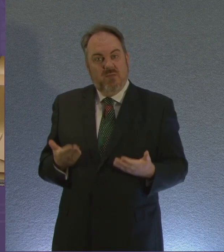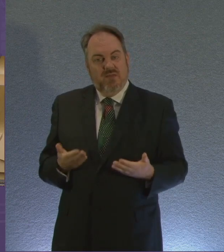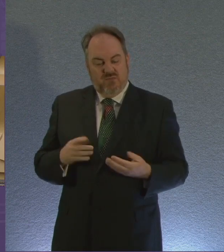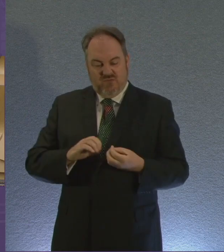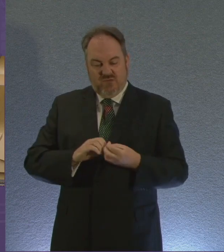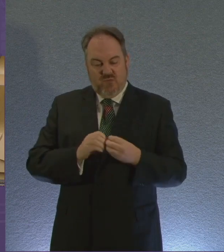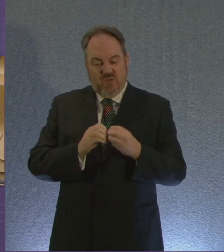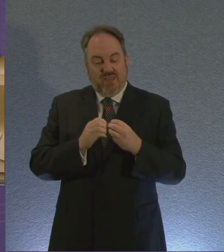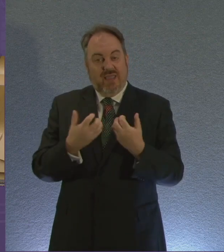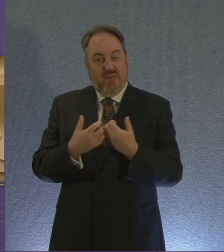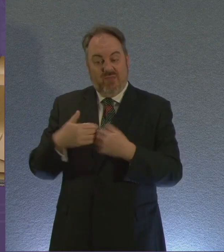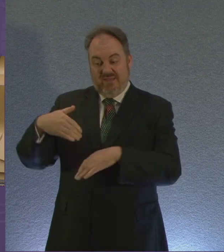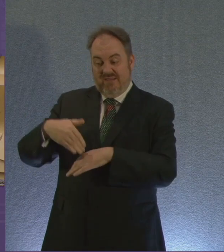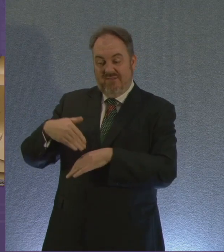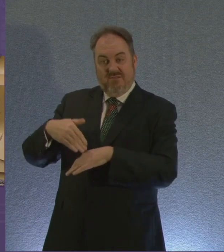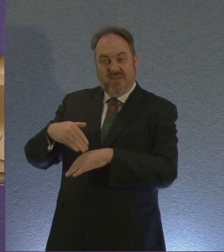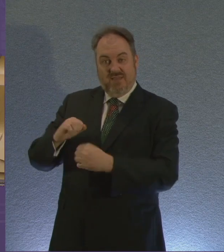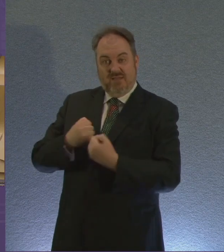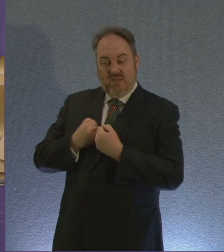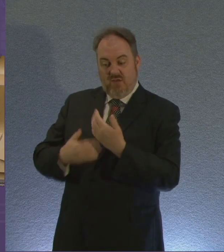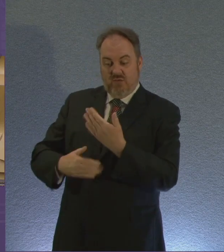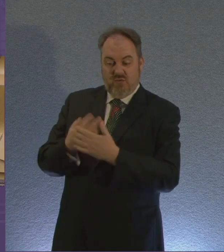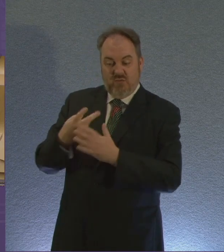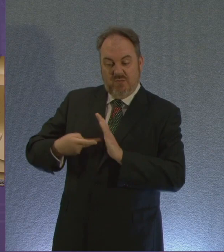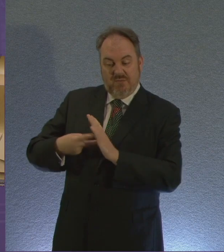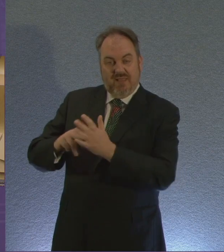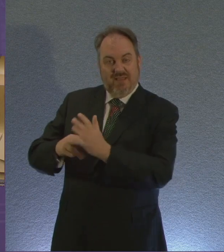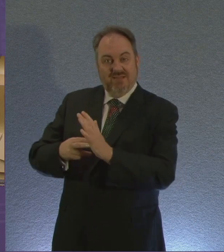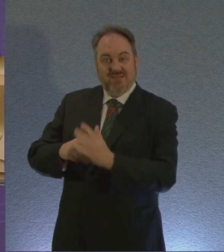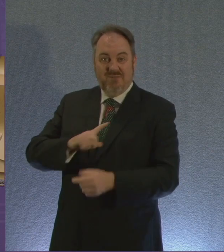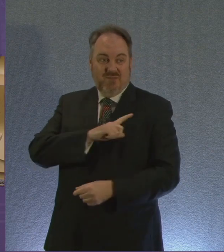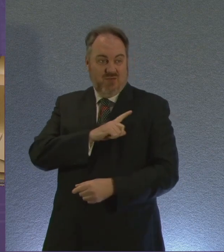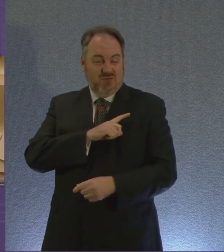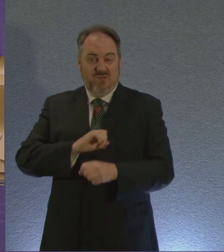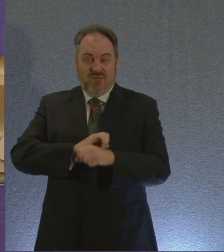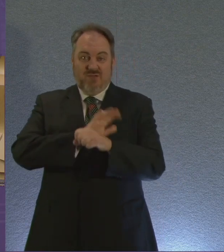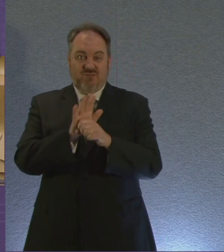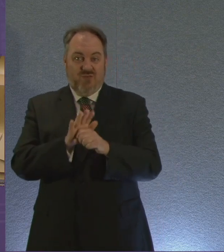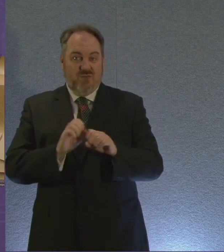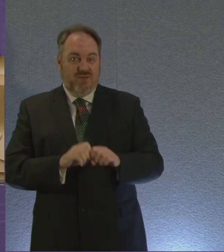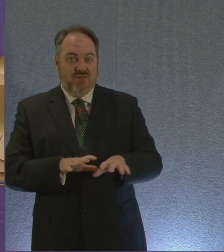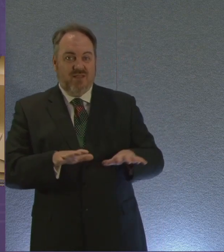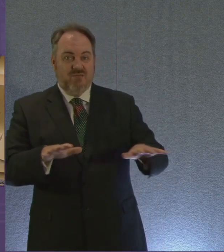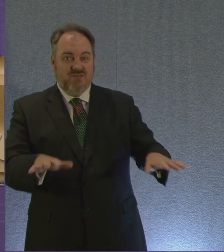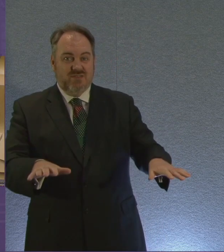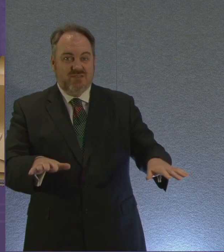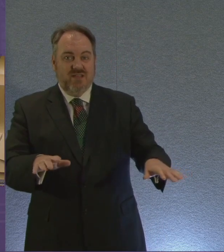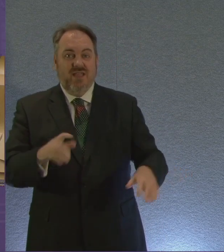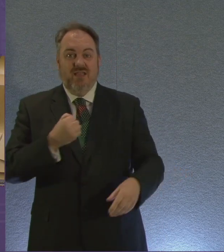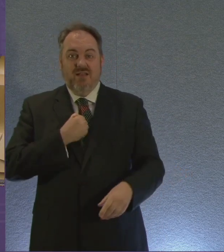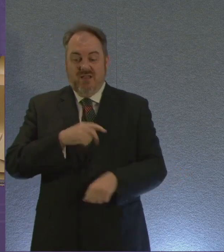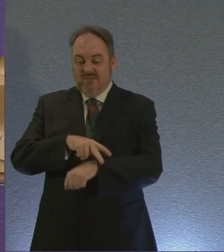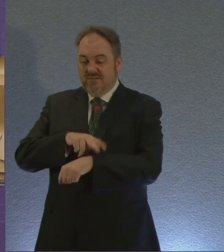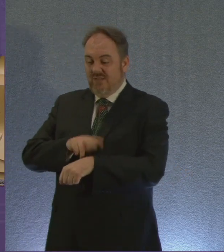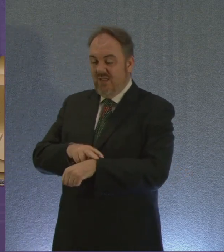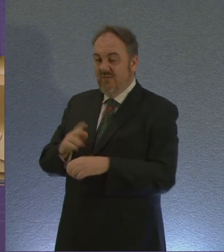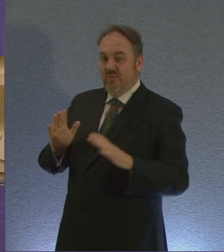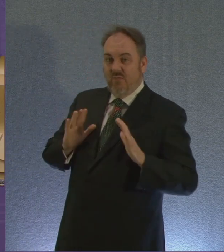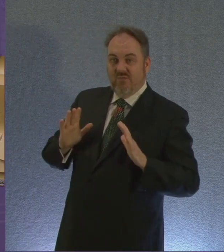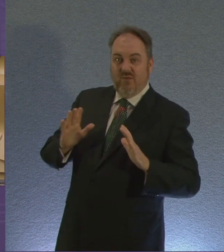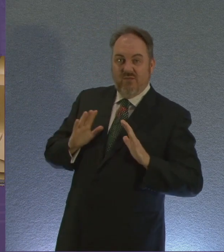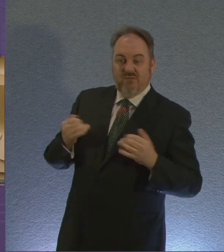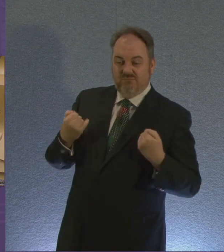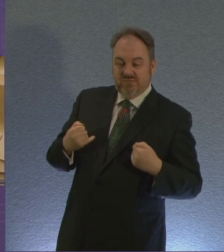on our programme, assuming the spread of COVID-19 develops as we expect, and with the impact on staffing I have outlined. We have